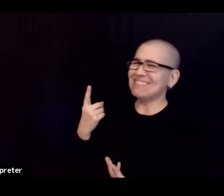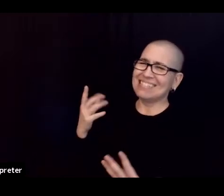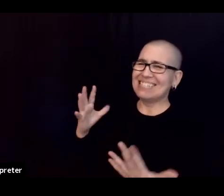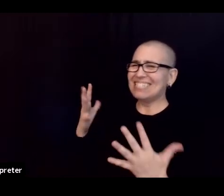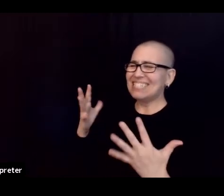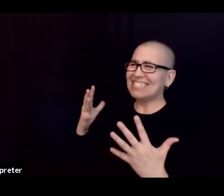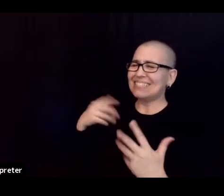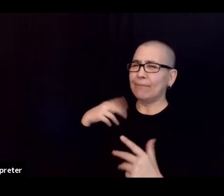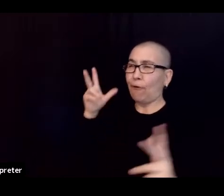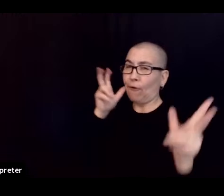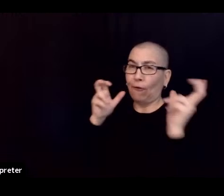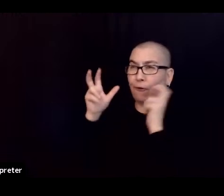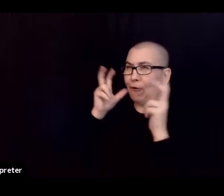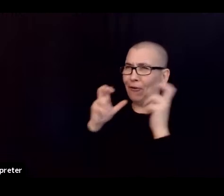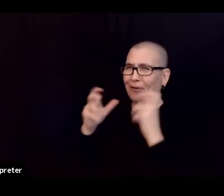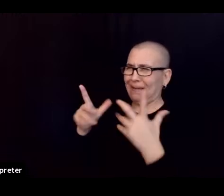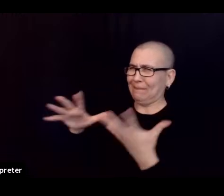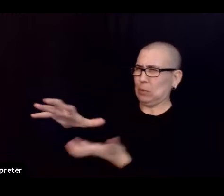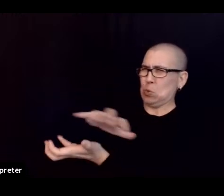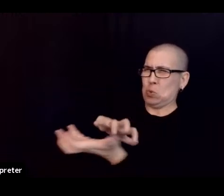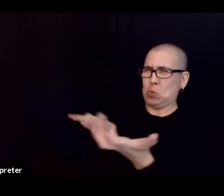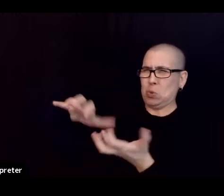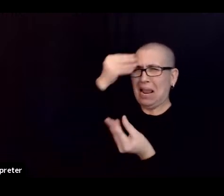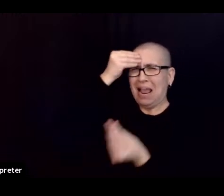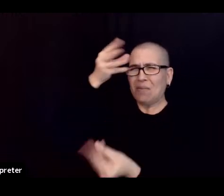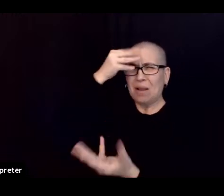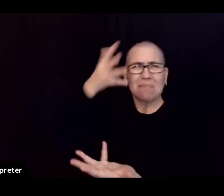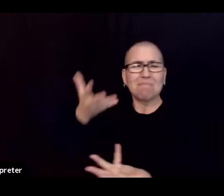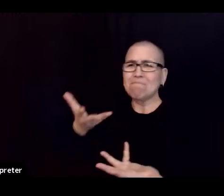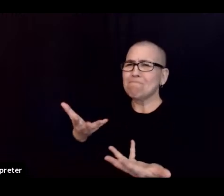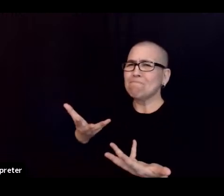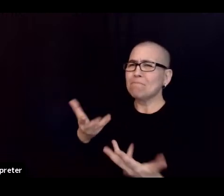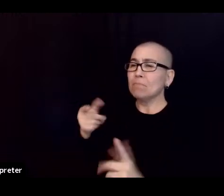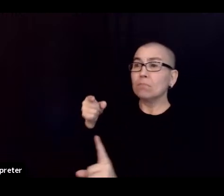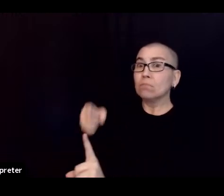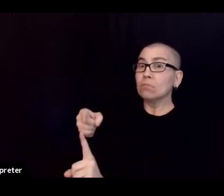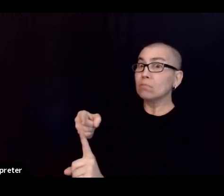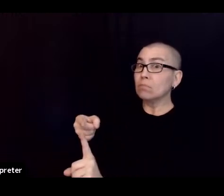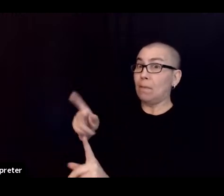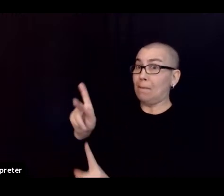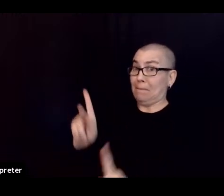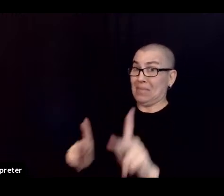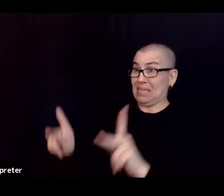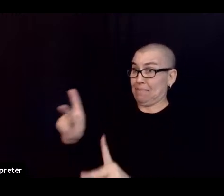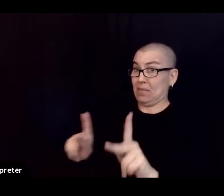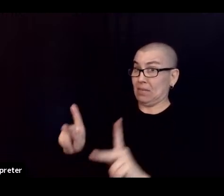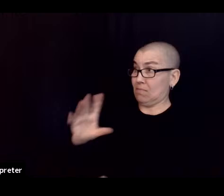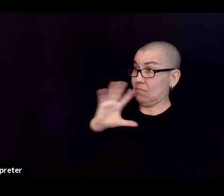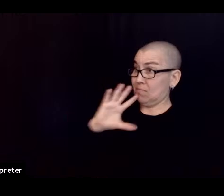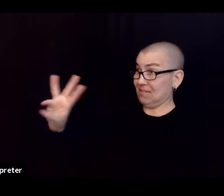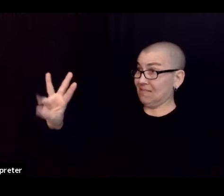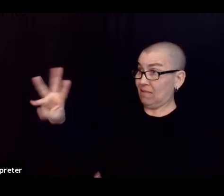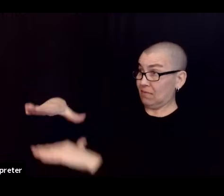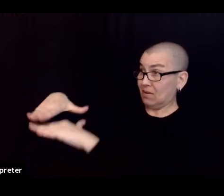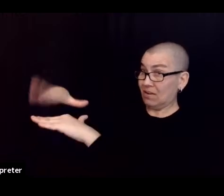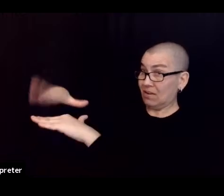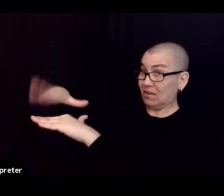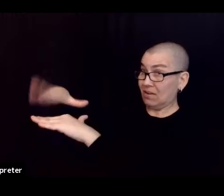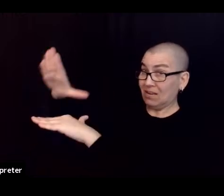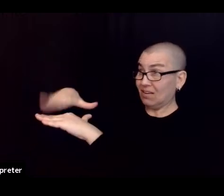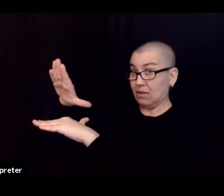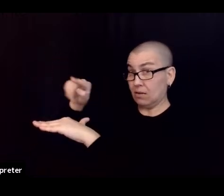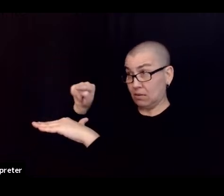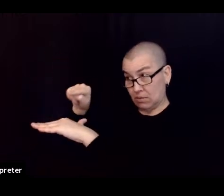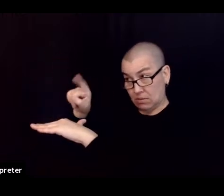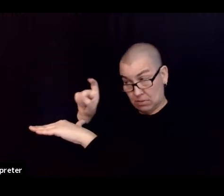and that's for patients 65 and older, does the state require them to show an ID when